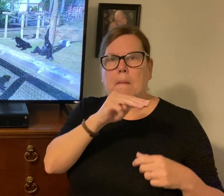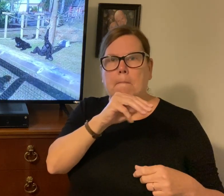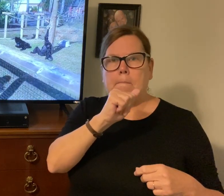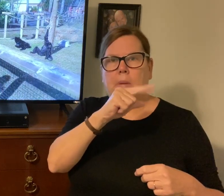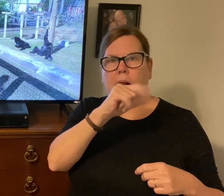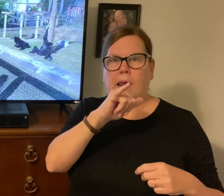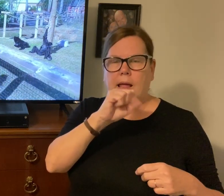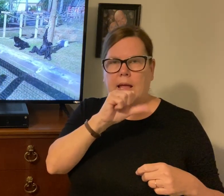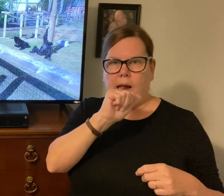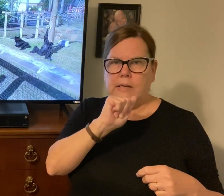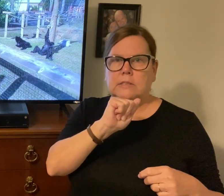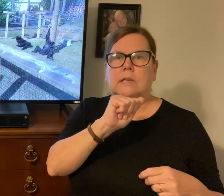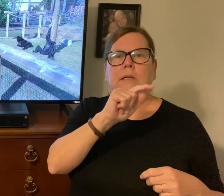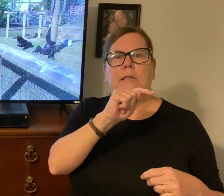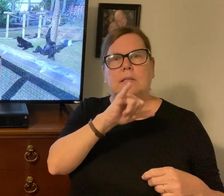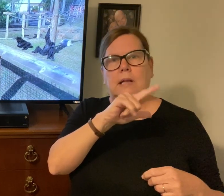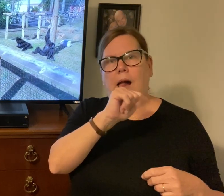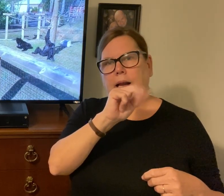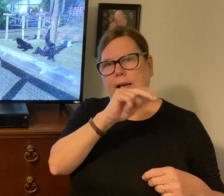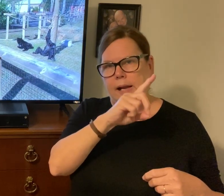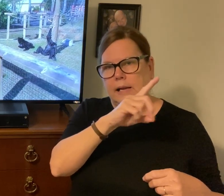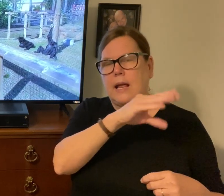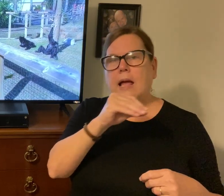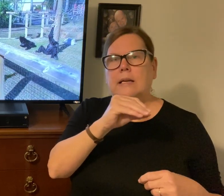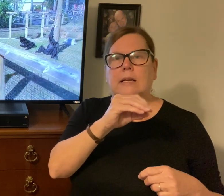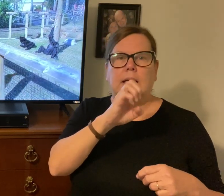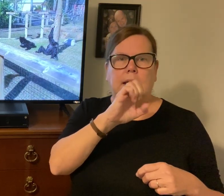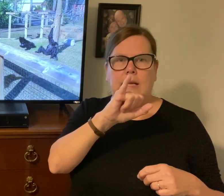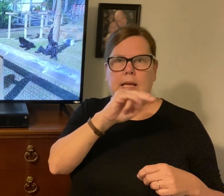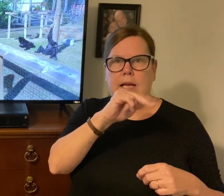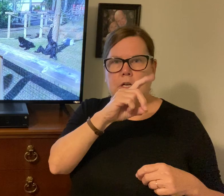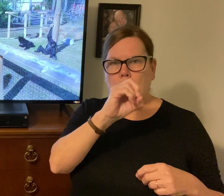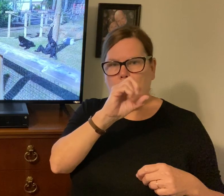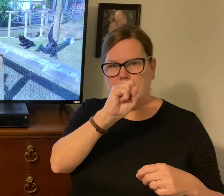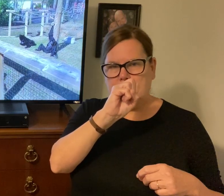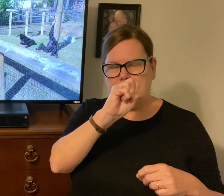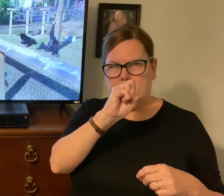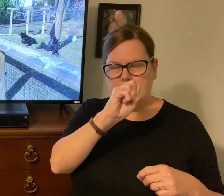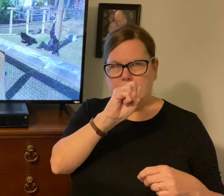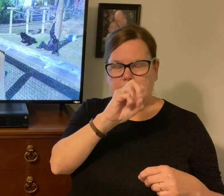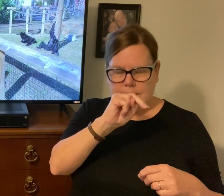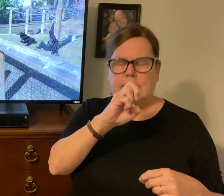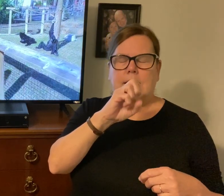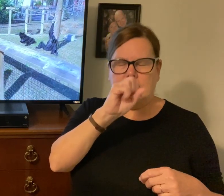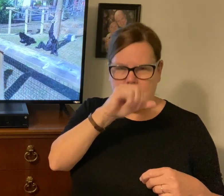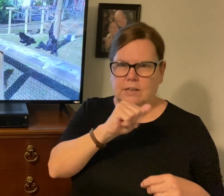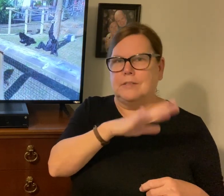Malaysia, Thailand, and Indonesia. And this is where you can find these Siamangs all the way over